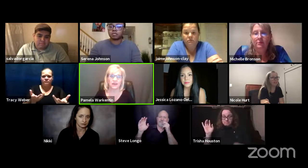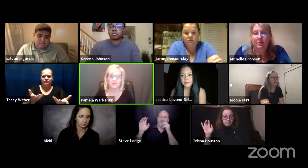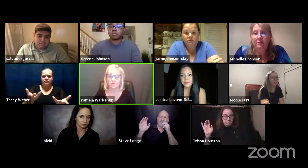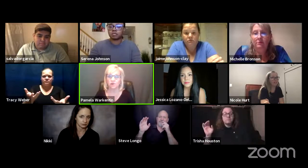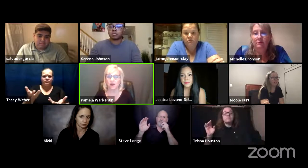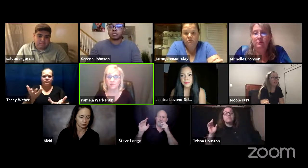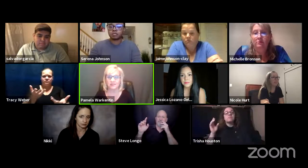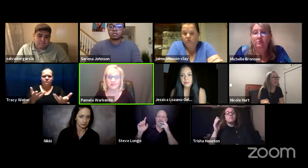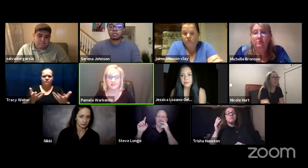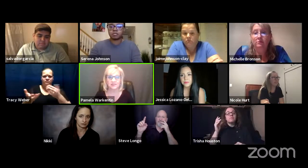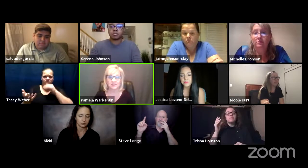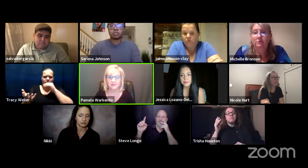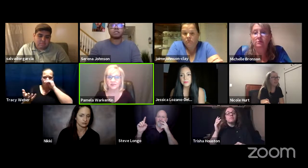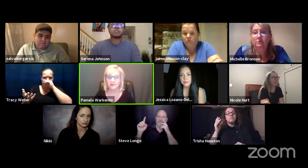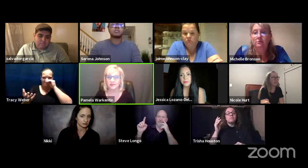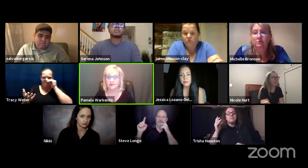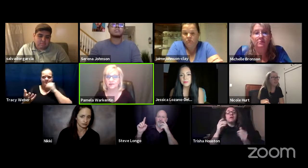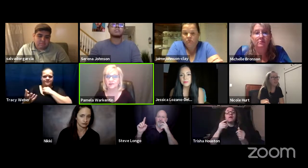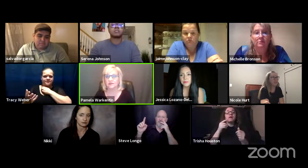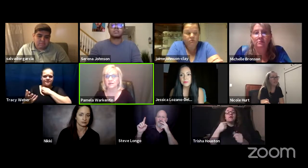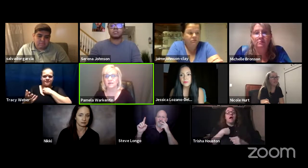other comments.